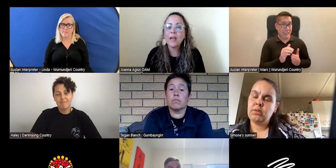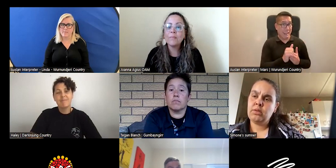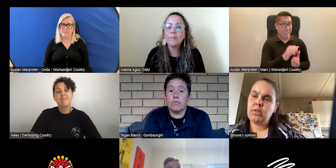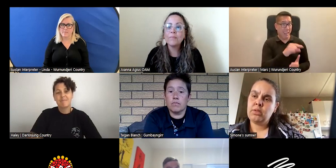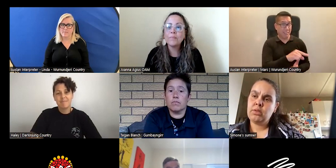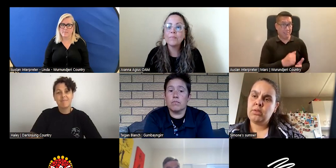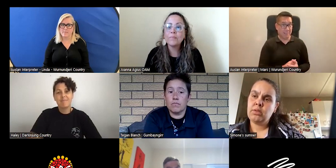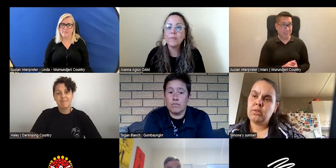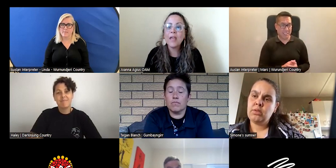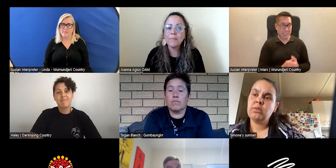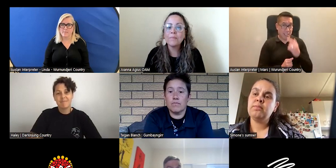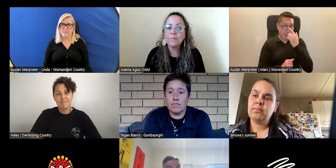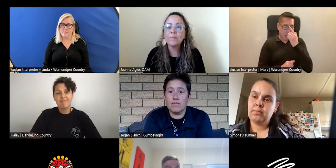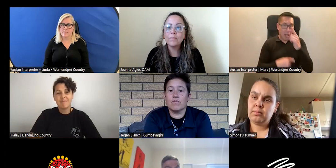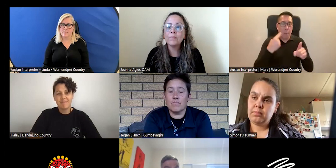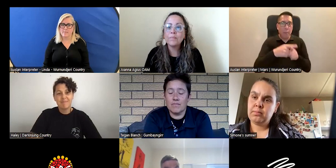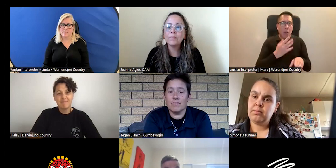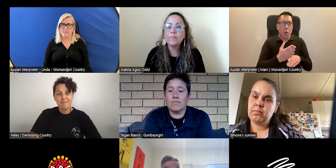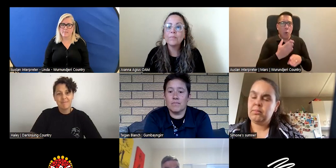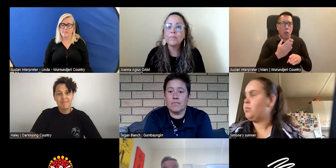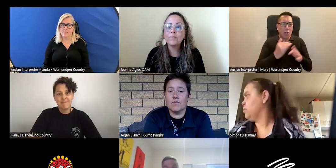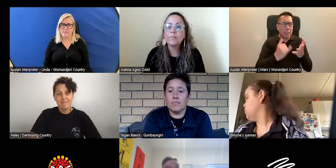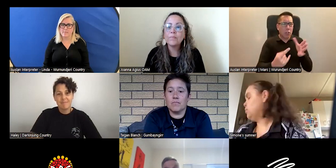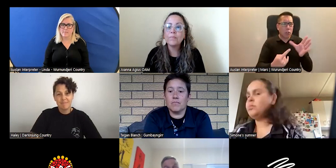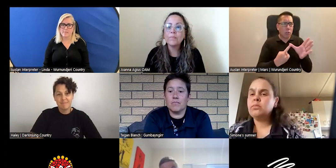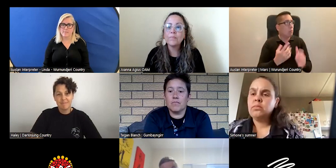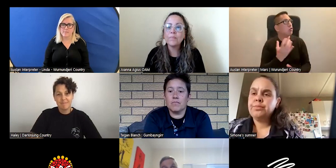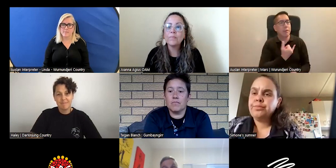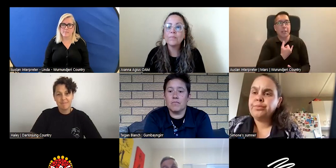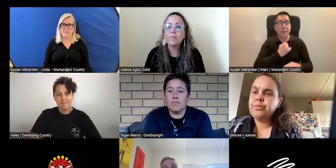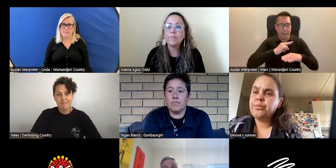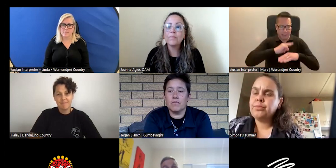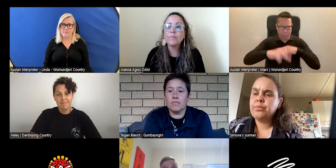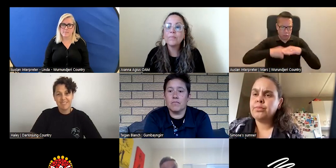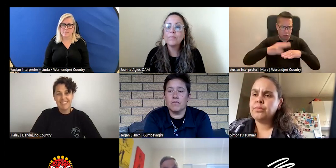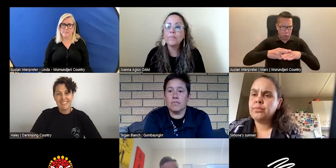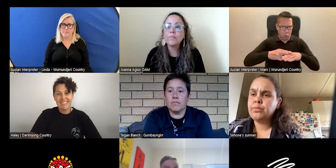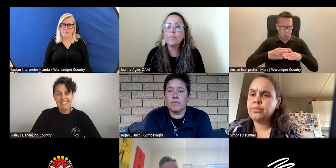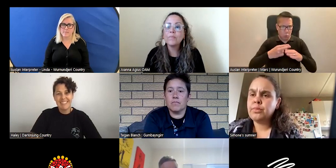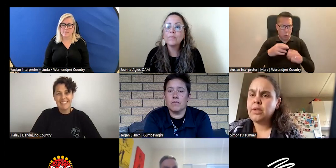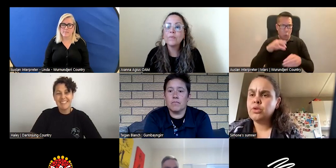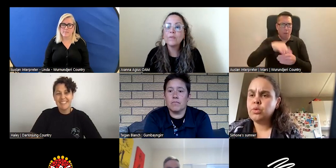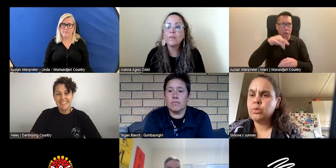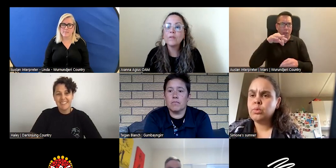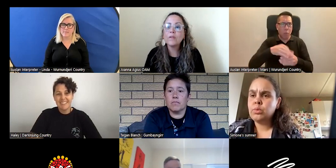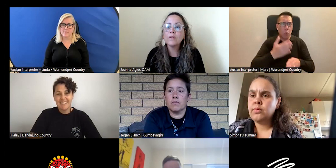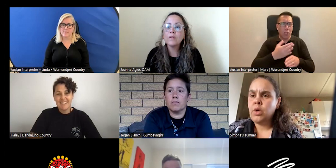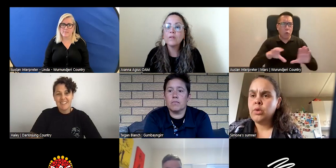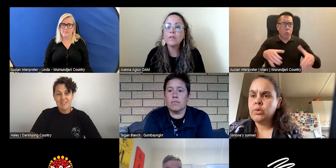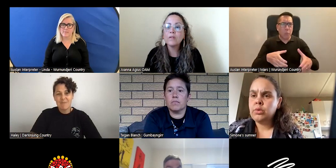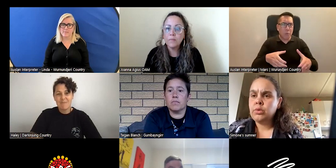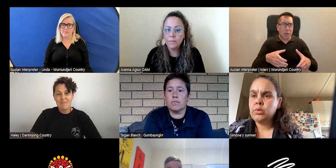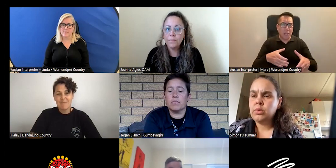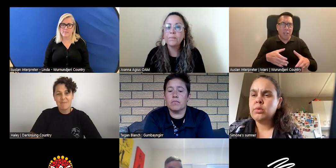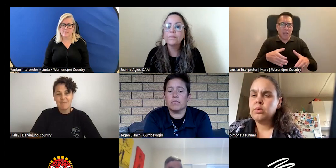Then also being they've been working on the South Australia, on the National Referendum Working Group, and sitting along